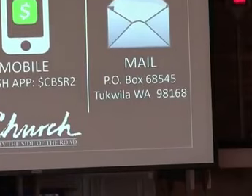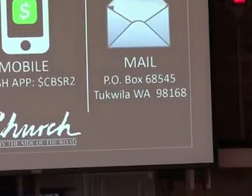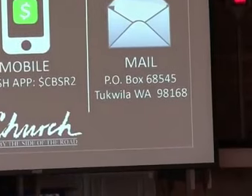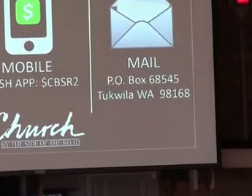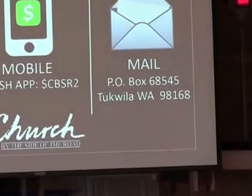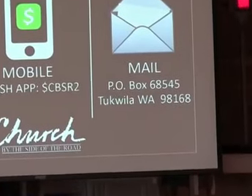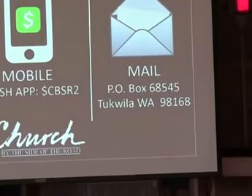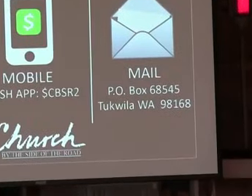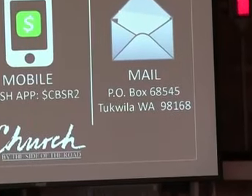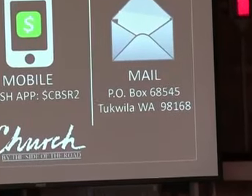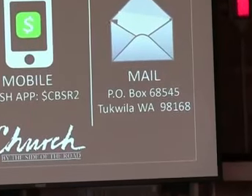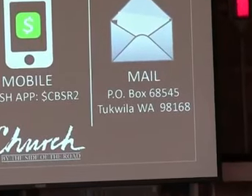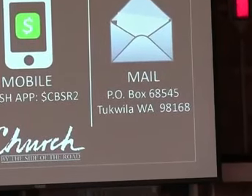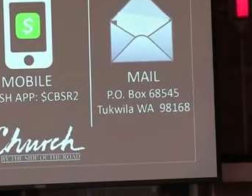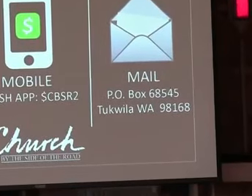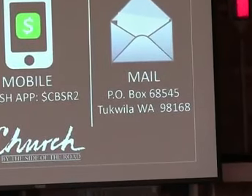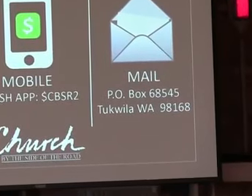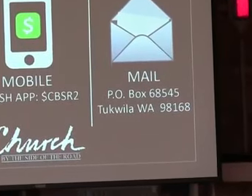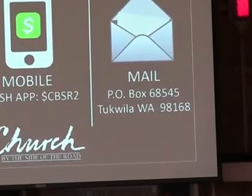App code name